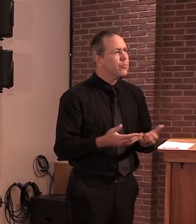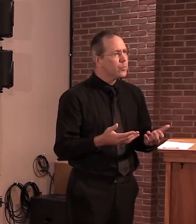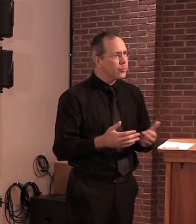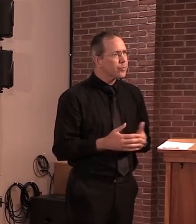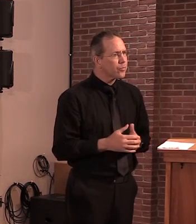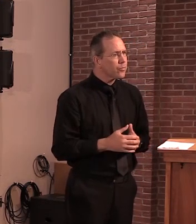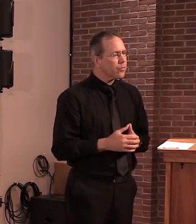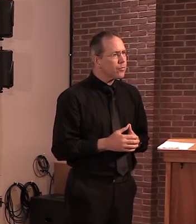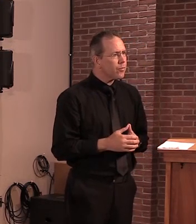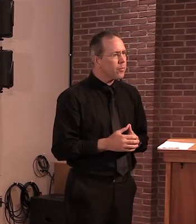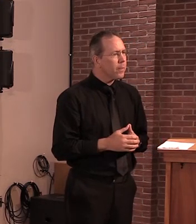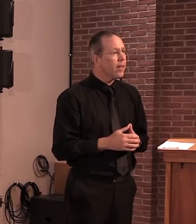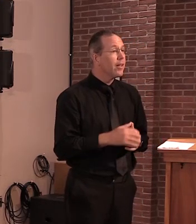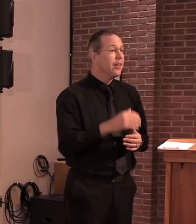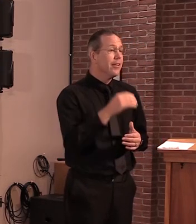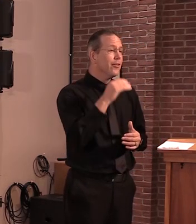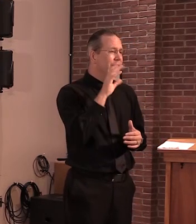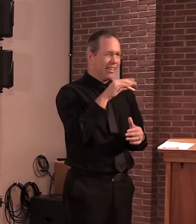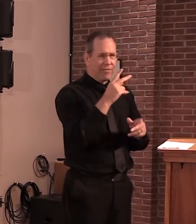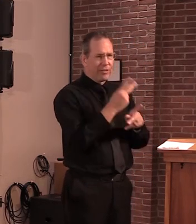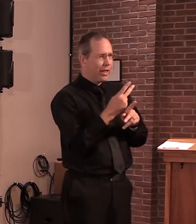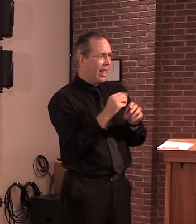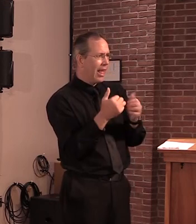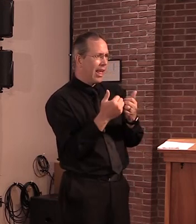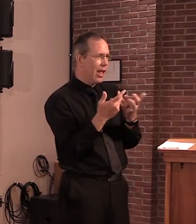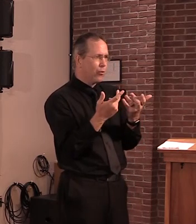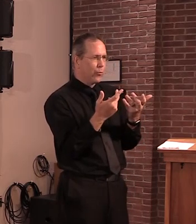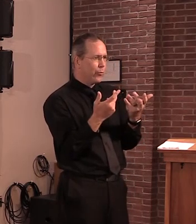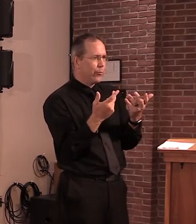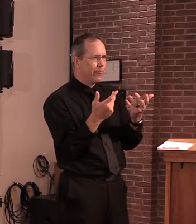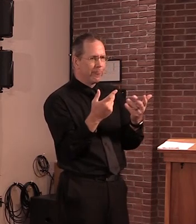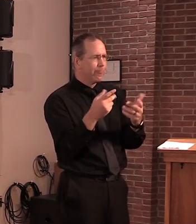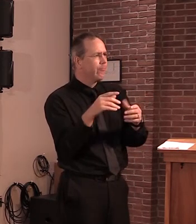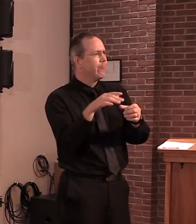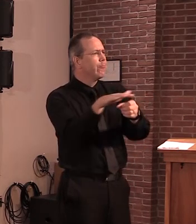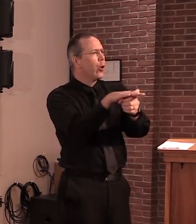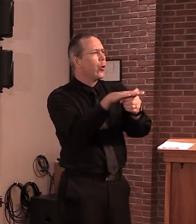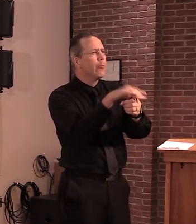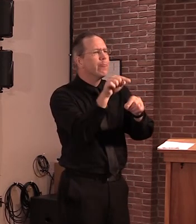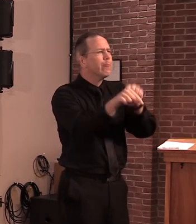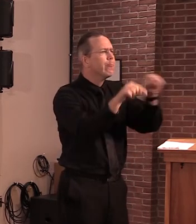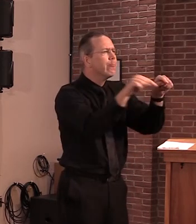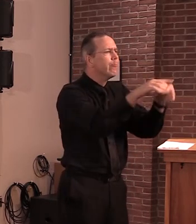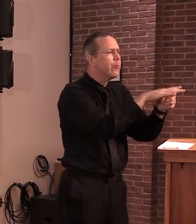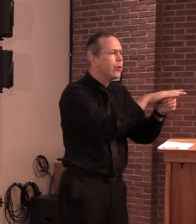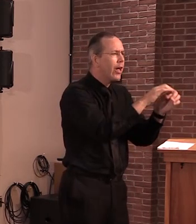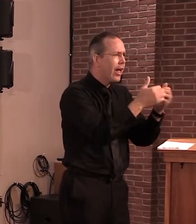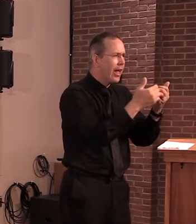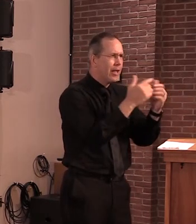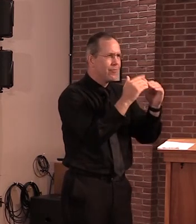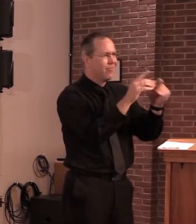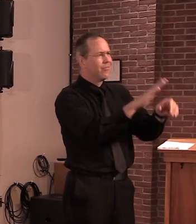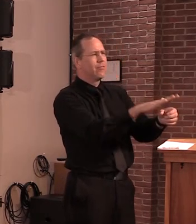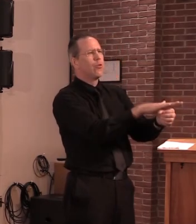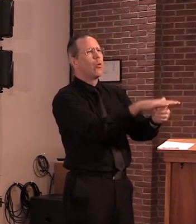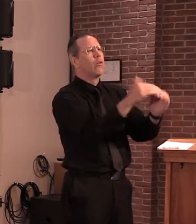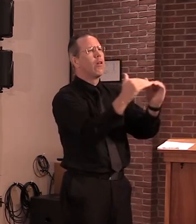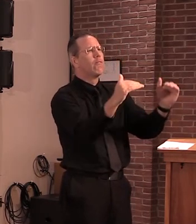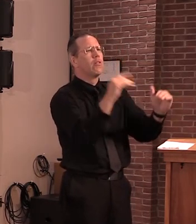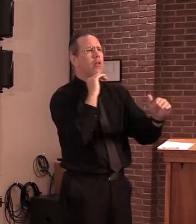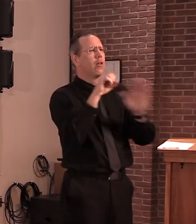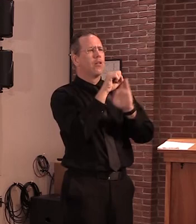why these solutions need to be sort of worked out at the local level, because those dynamics vary significantly from community to community. I do